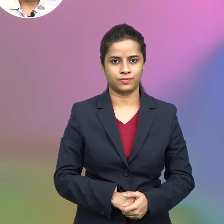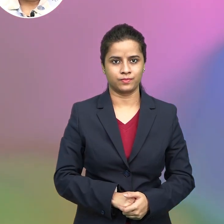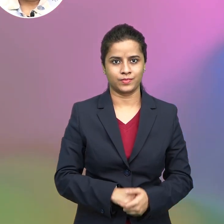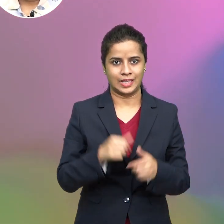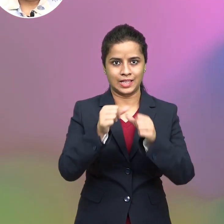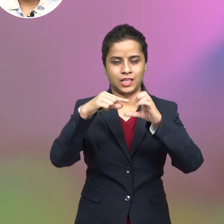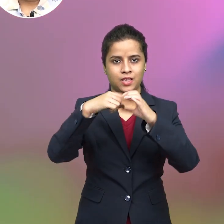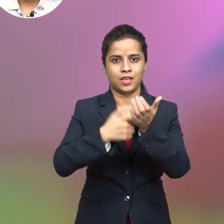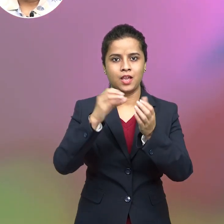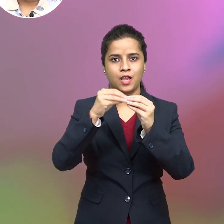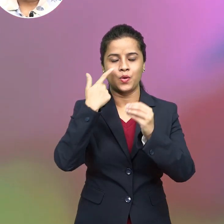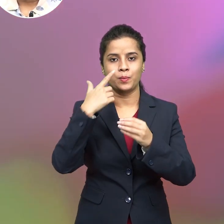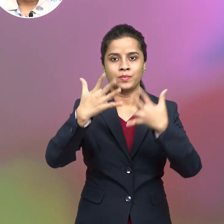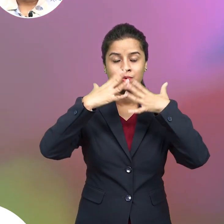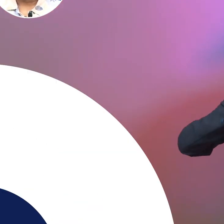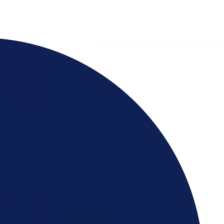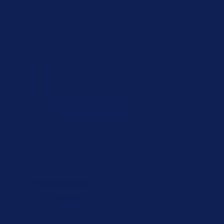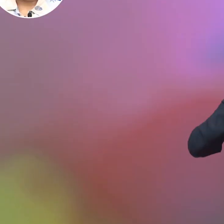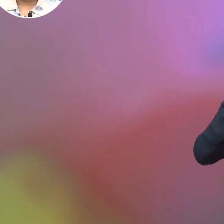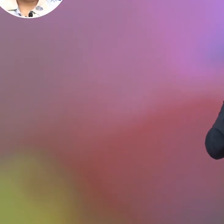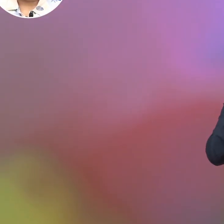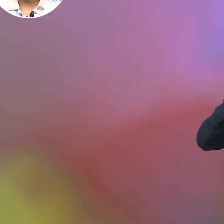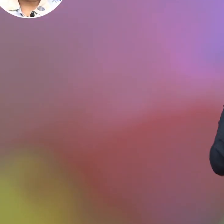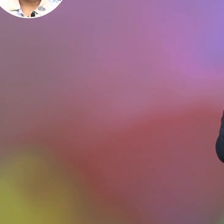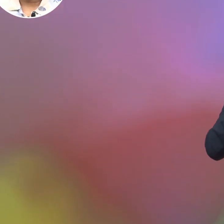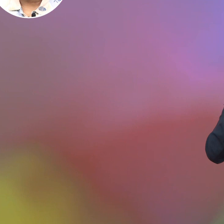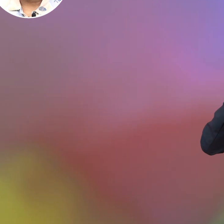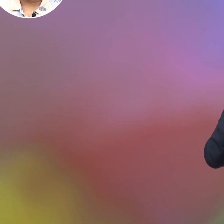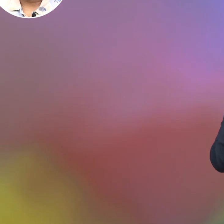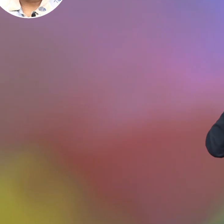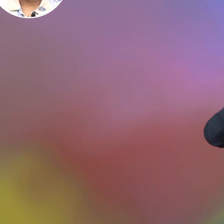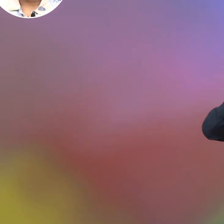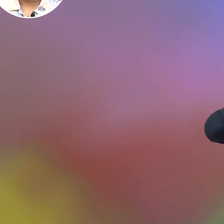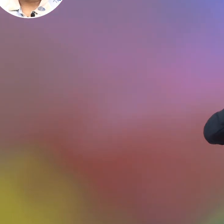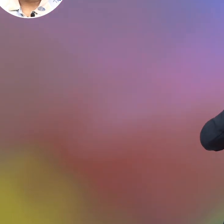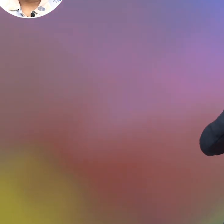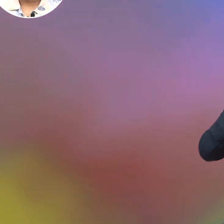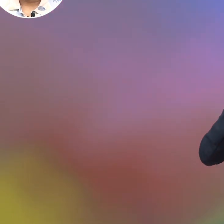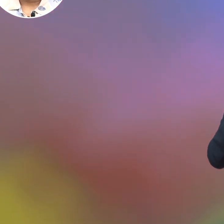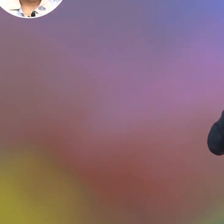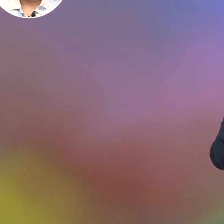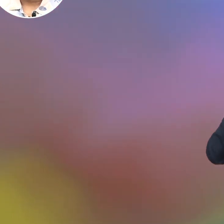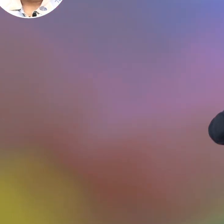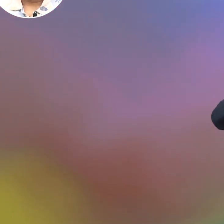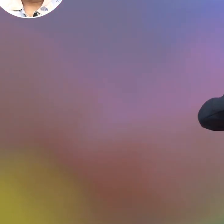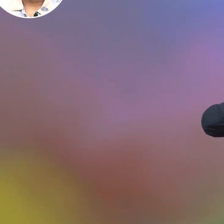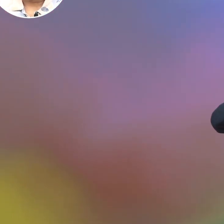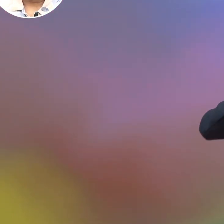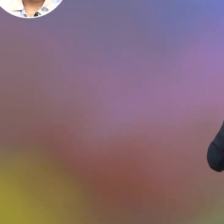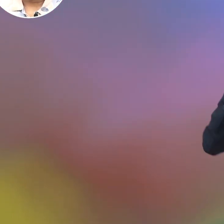In aerobic respiration, glucose is oxidized in 3 steps.